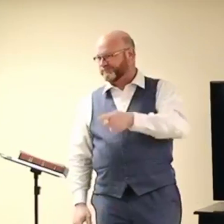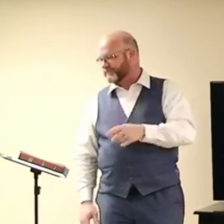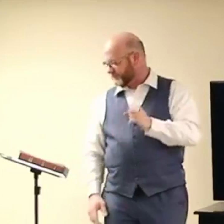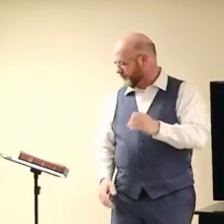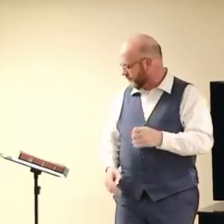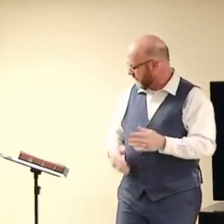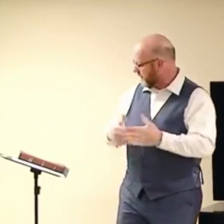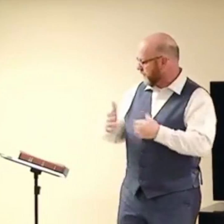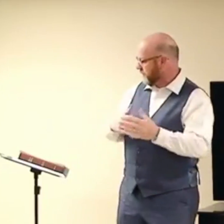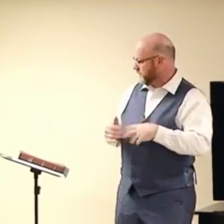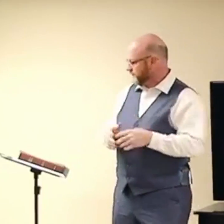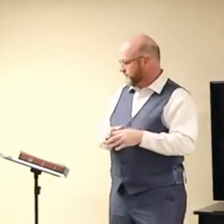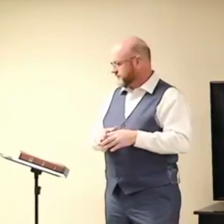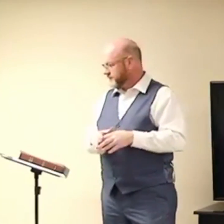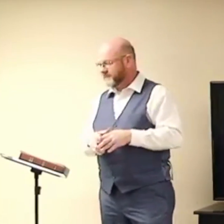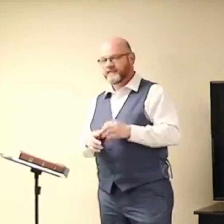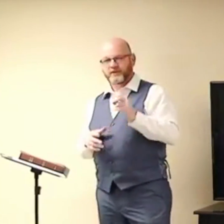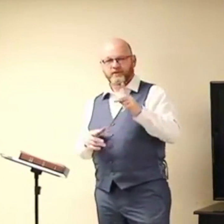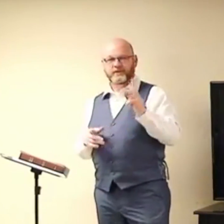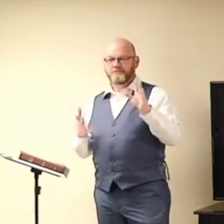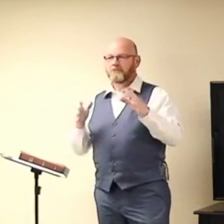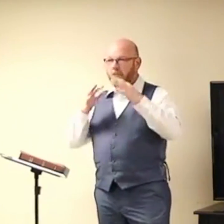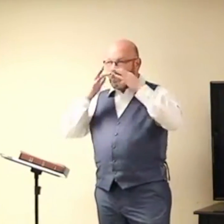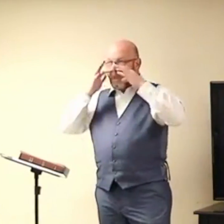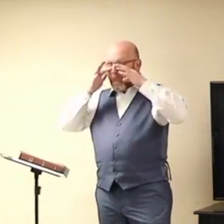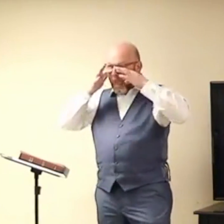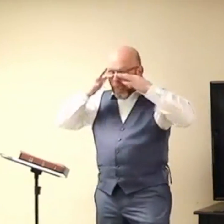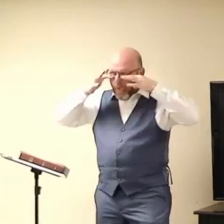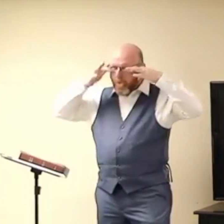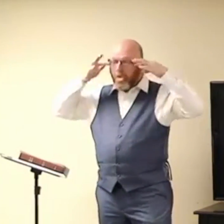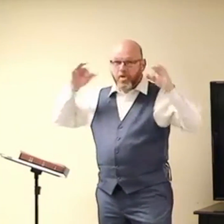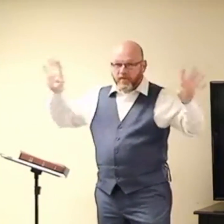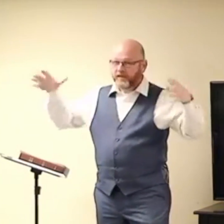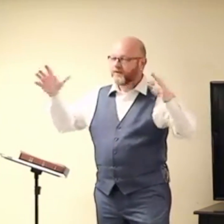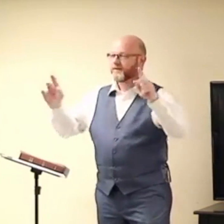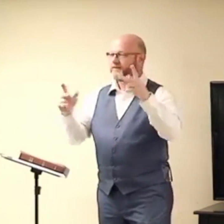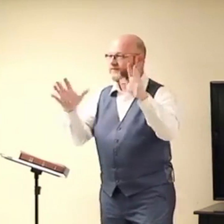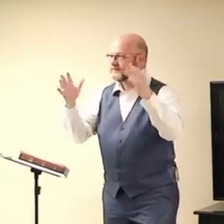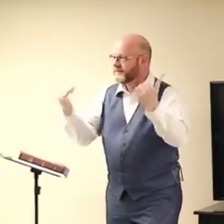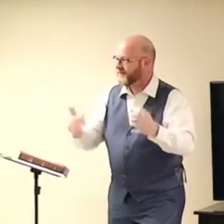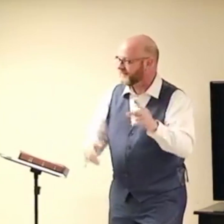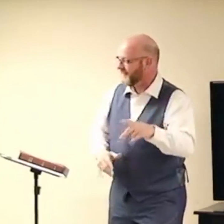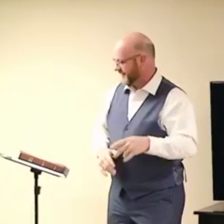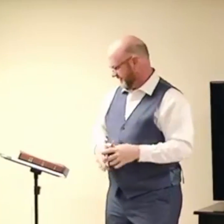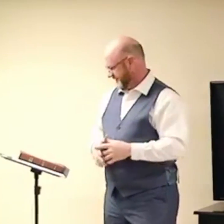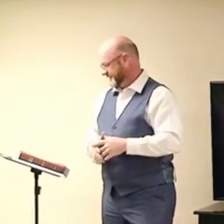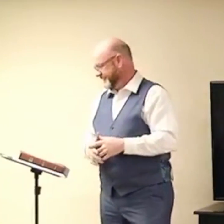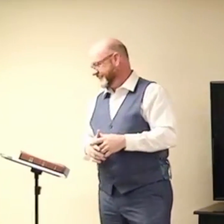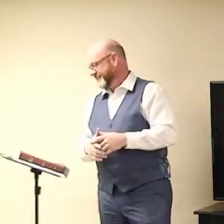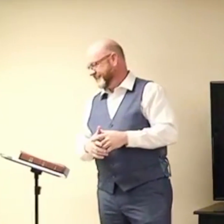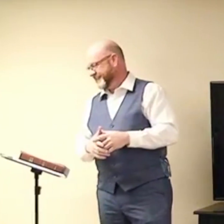fun. And Jerry's like that as well. It really, really puts me in mind.